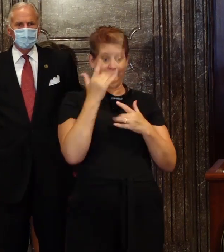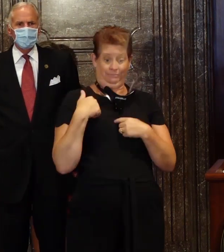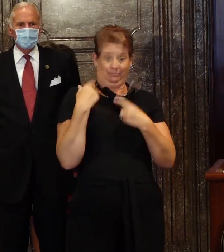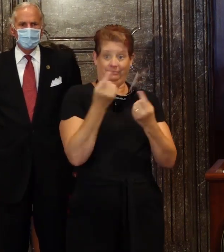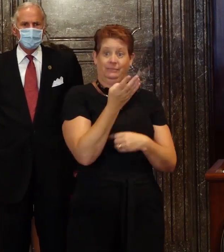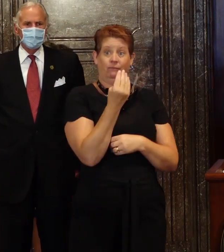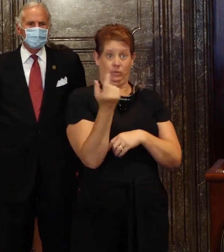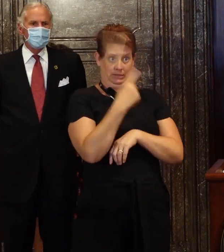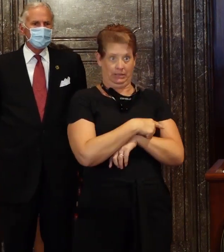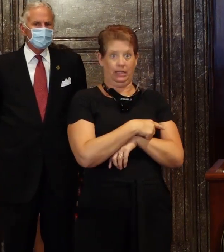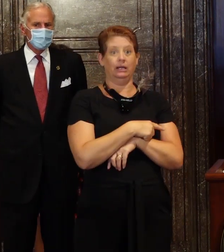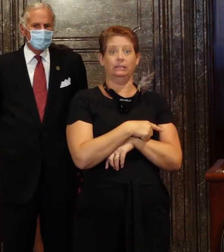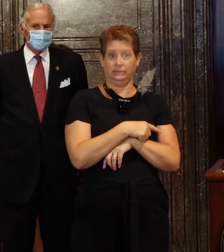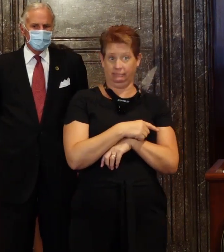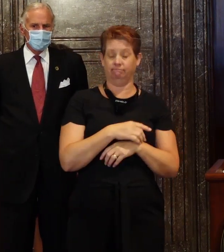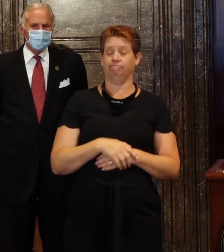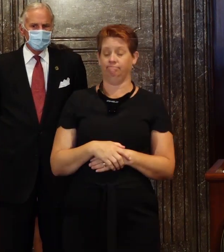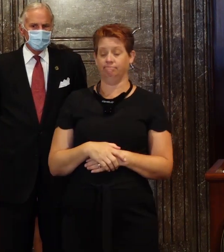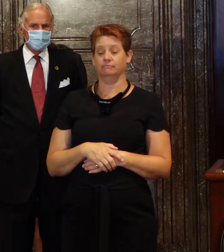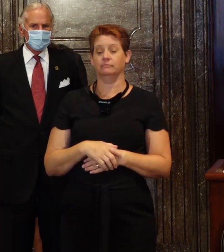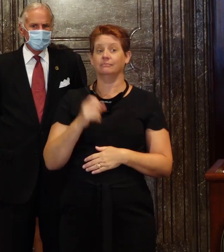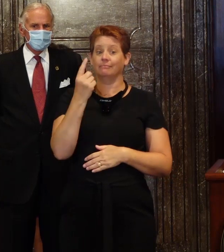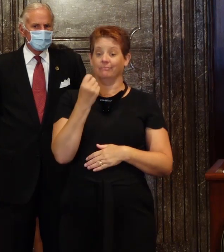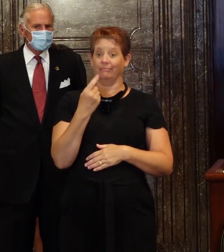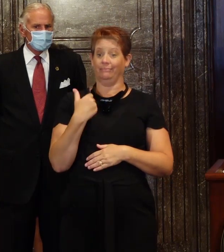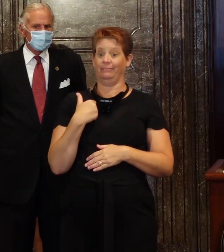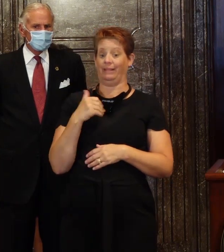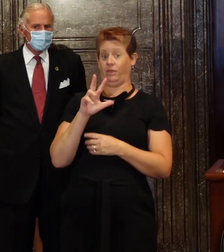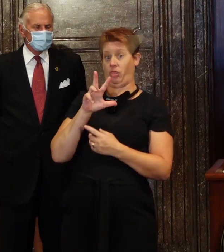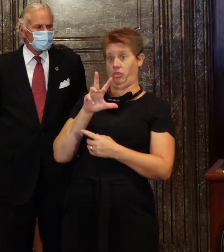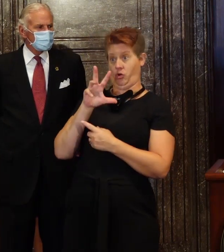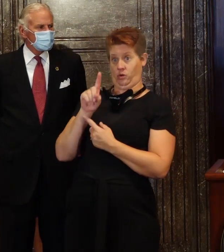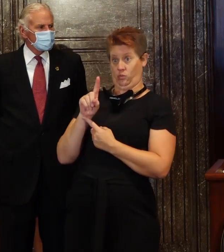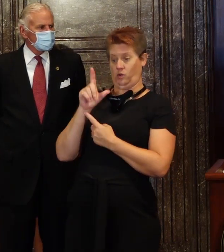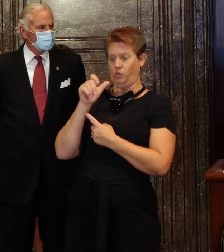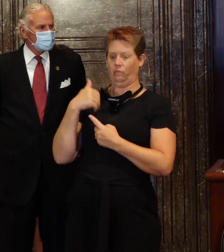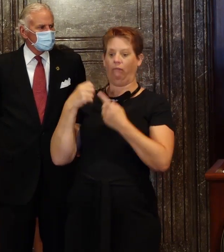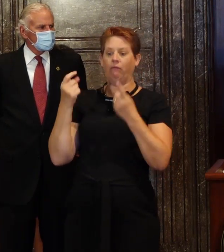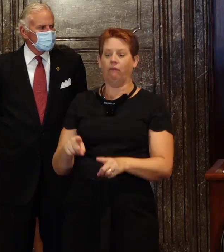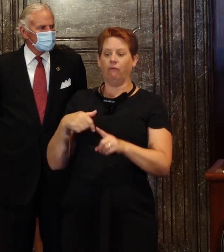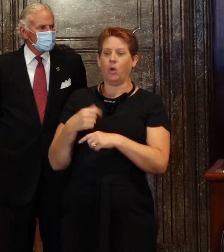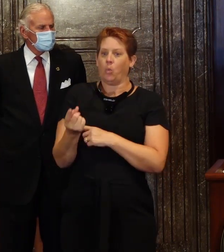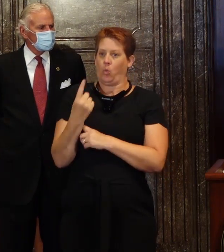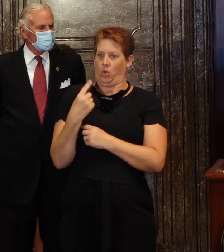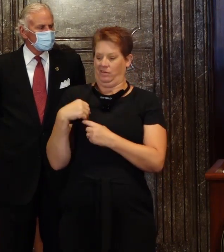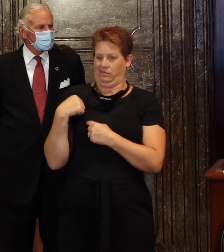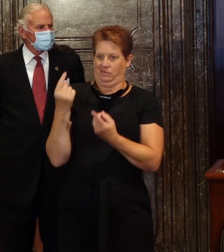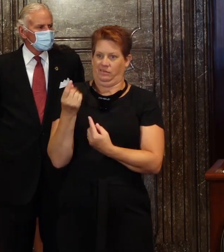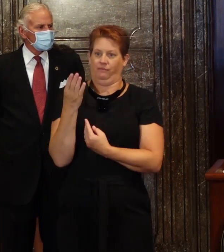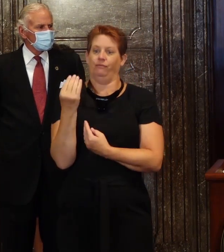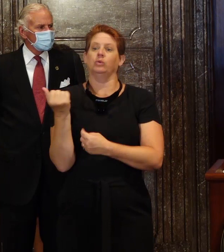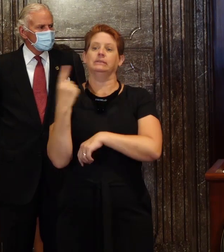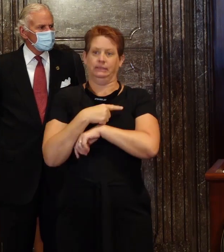14 days. Additionally, there are 31 nursing homes that have only had one case in the last 14 days